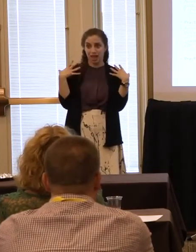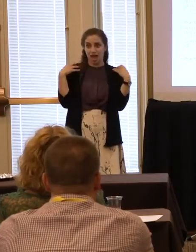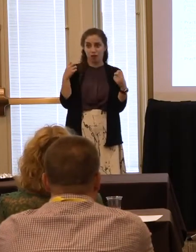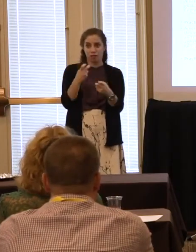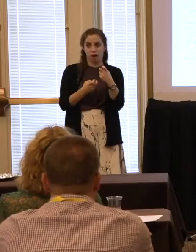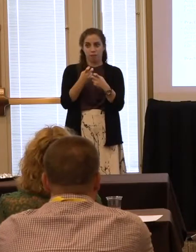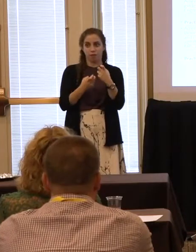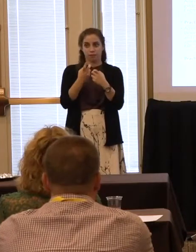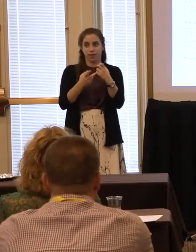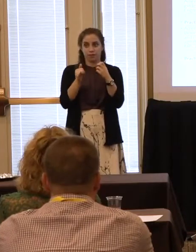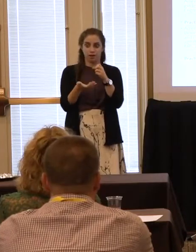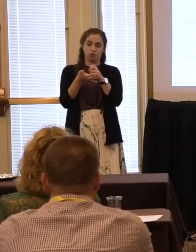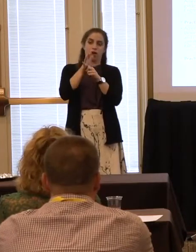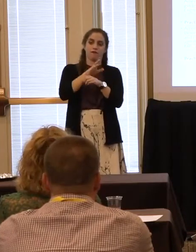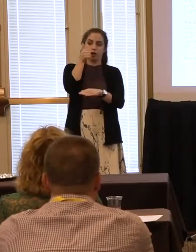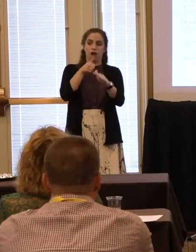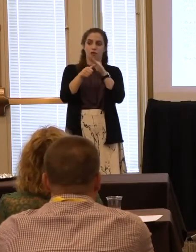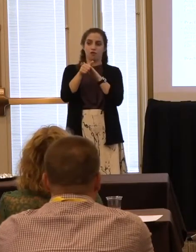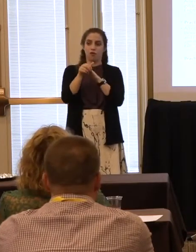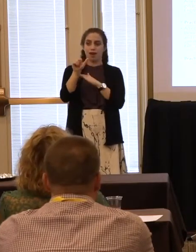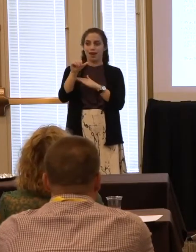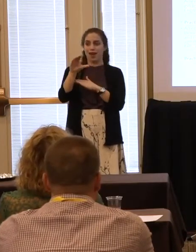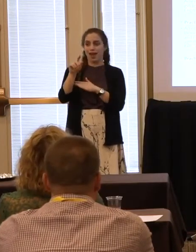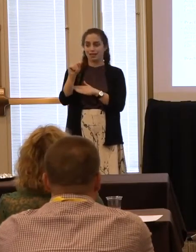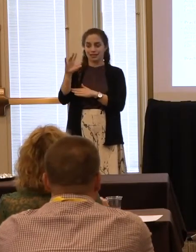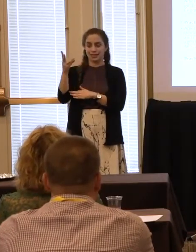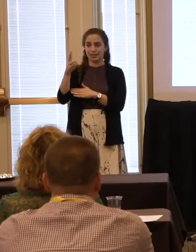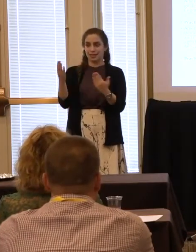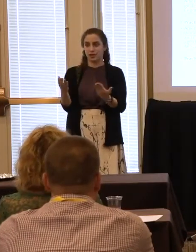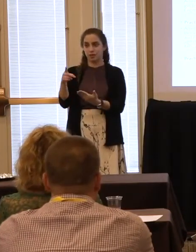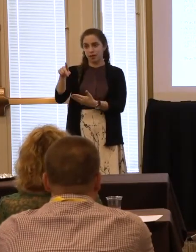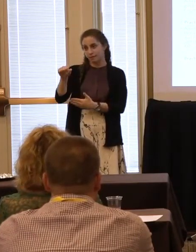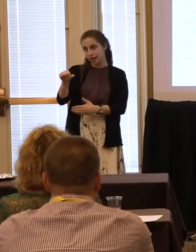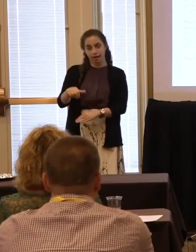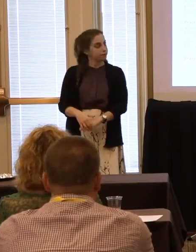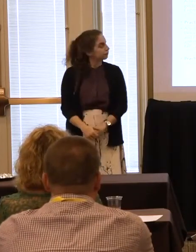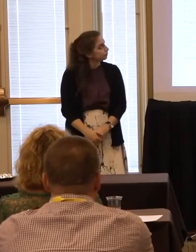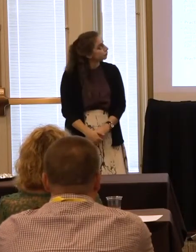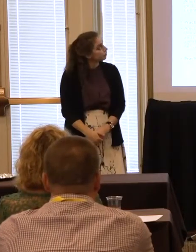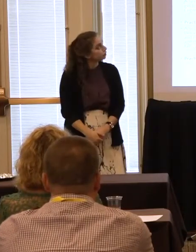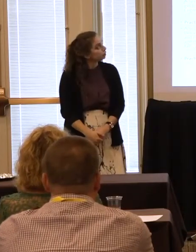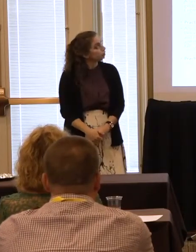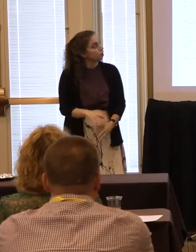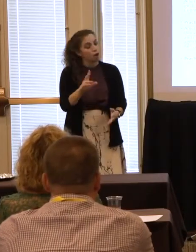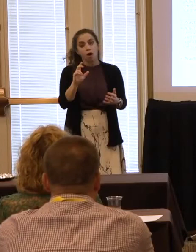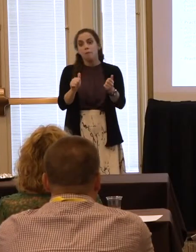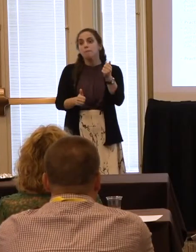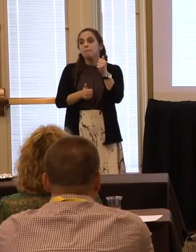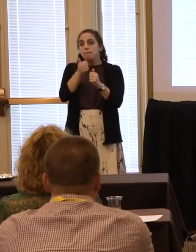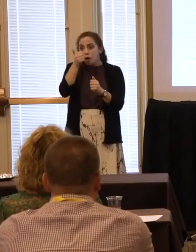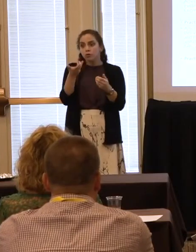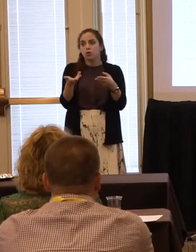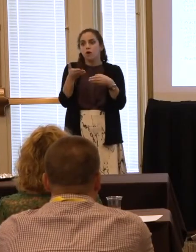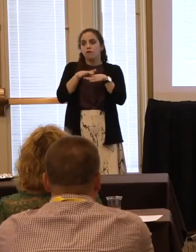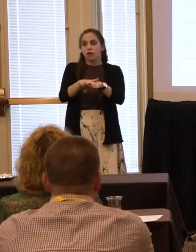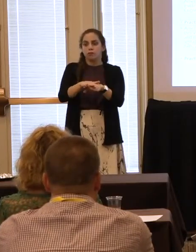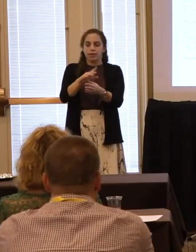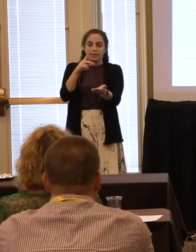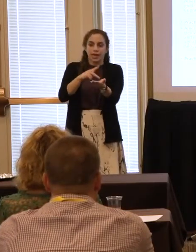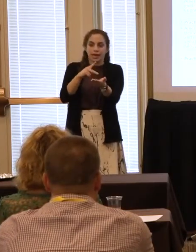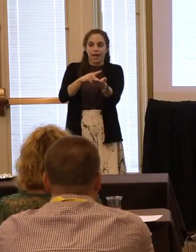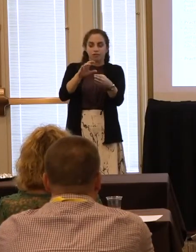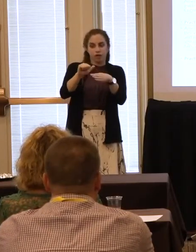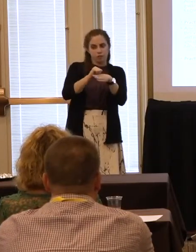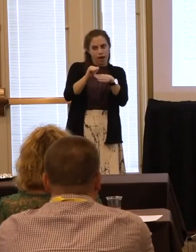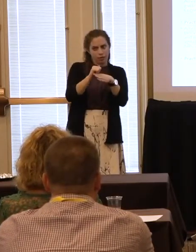that are covered under Act 16 in Pennsylvania that most overlap with the psychiatric practice. There